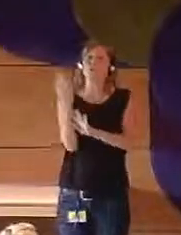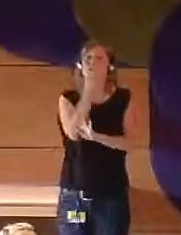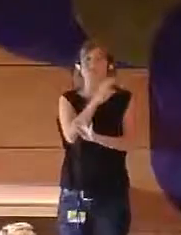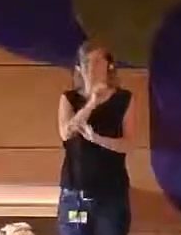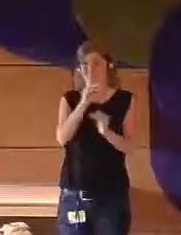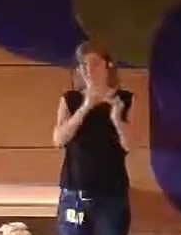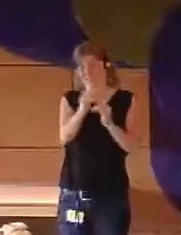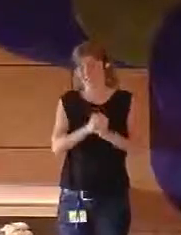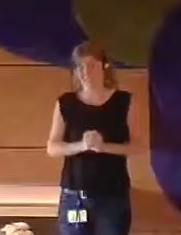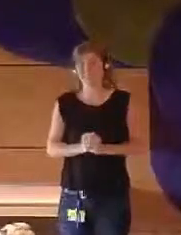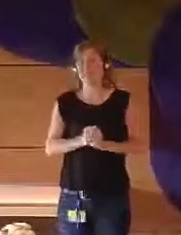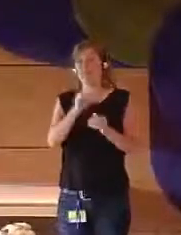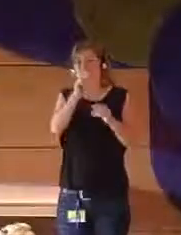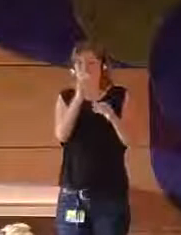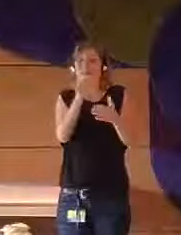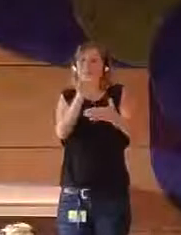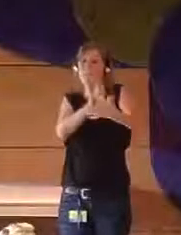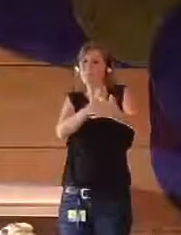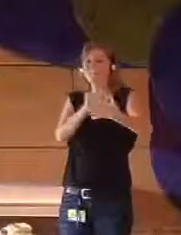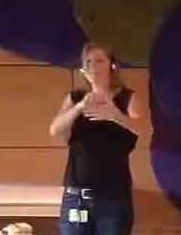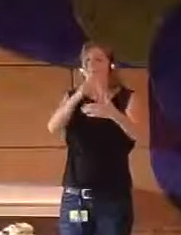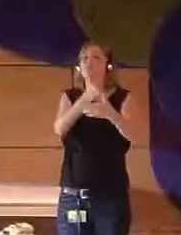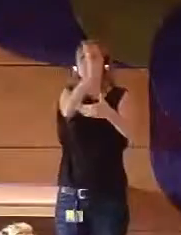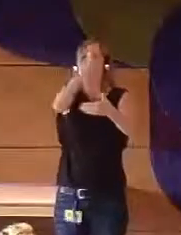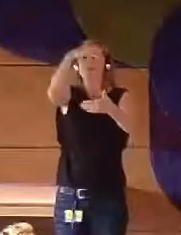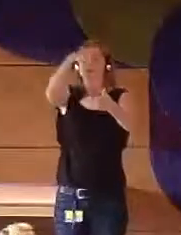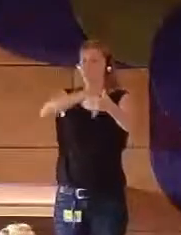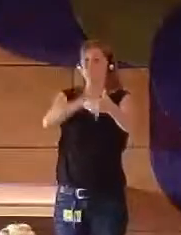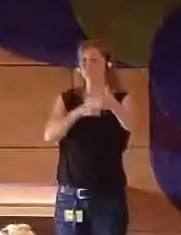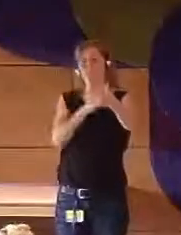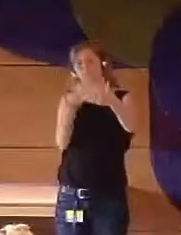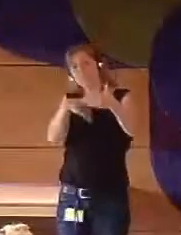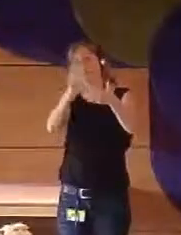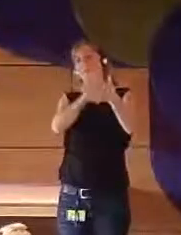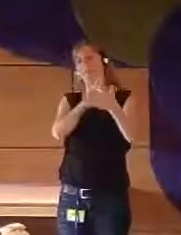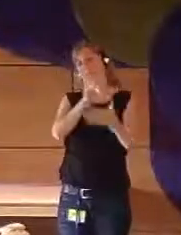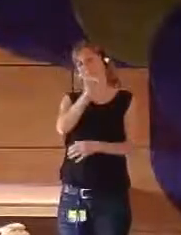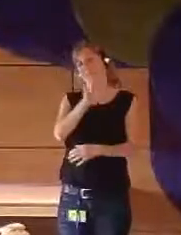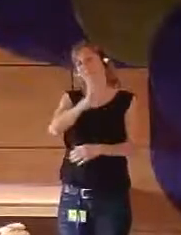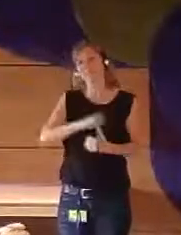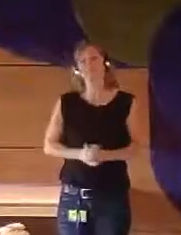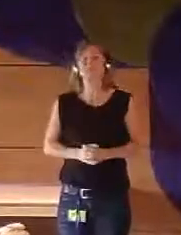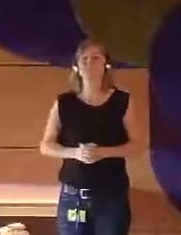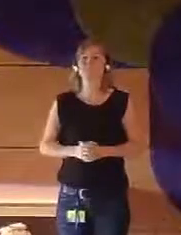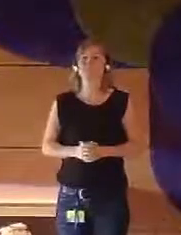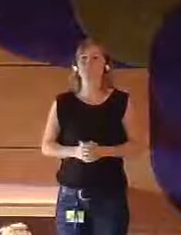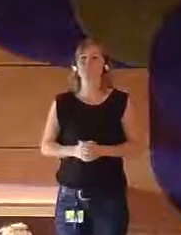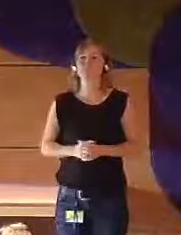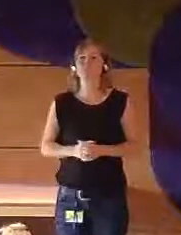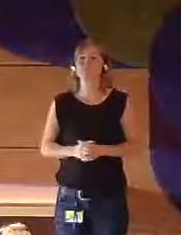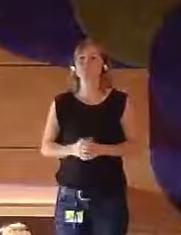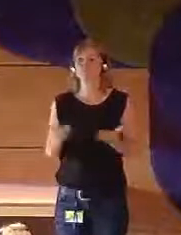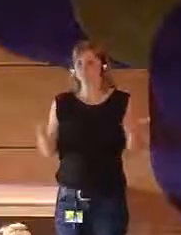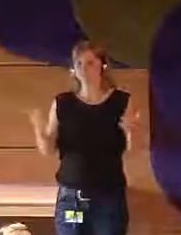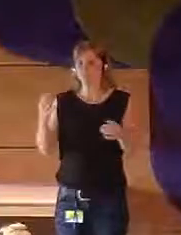they're not in the south. And London is the largest city in the UK. Has